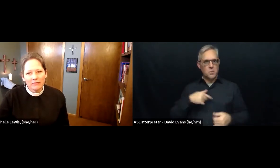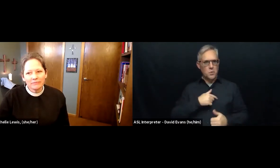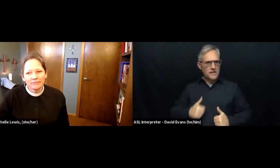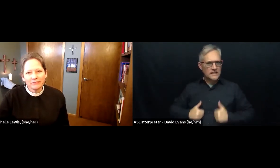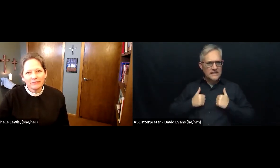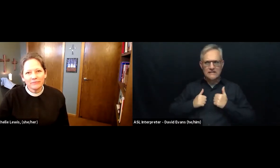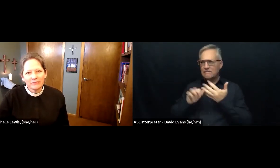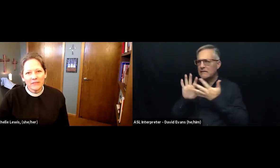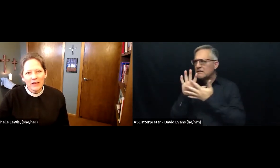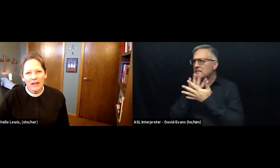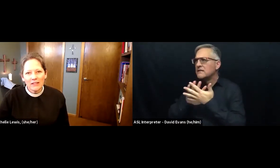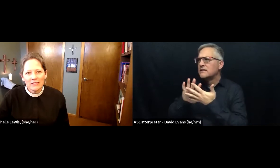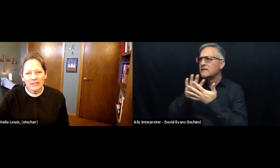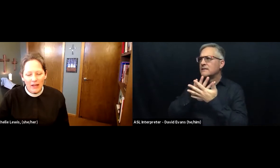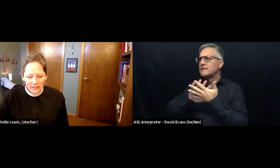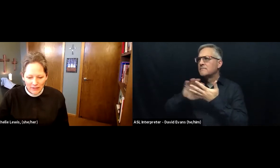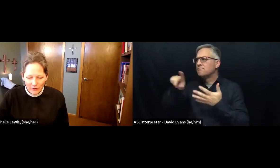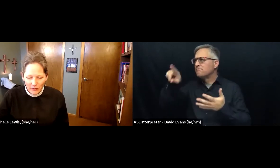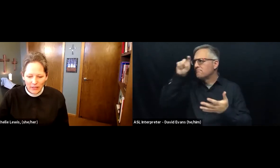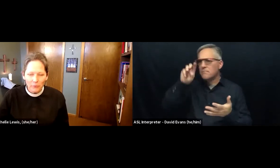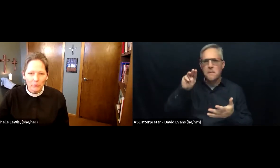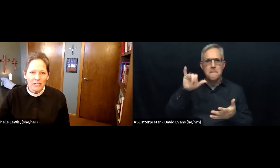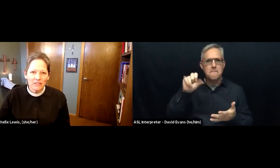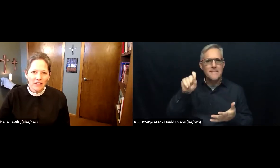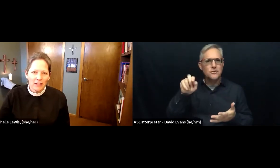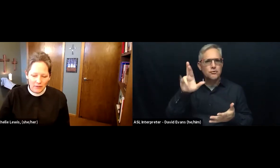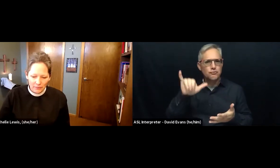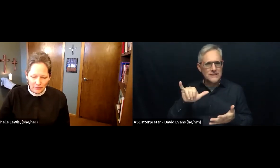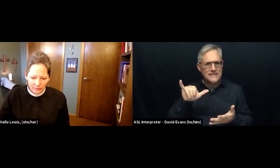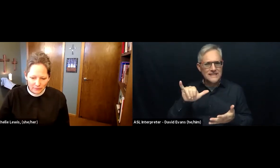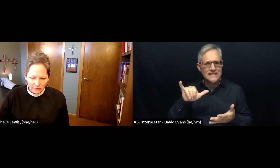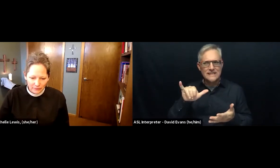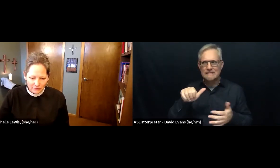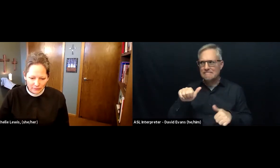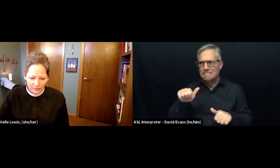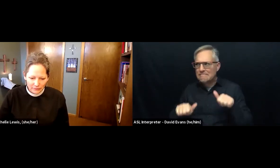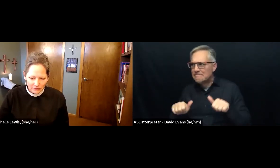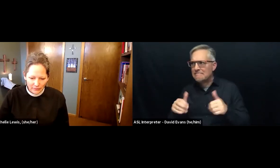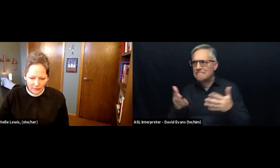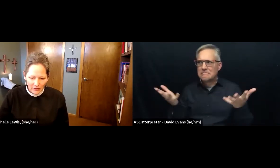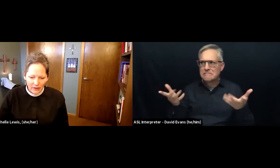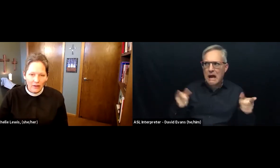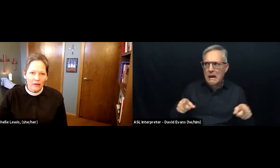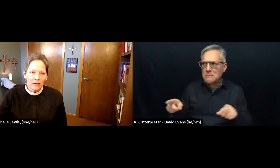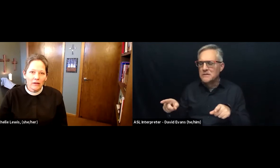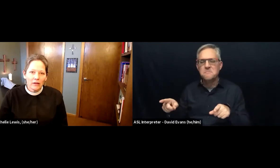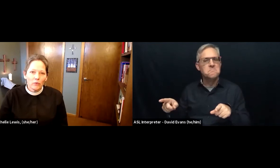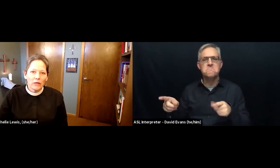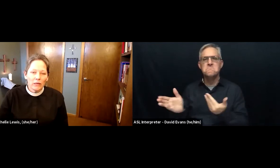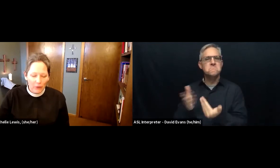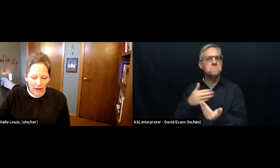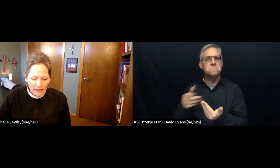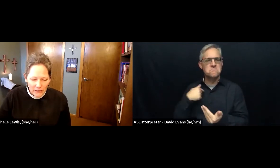life, and yet, we embrace faith.